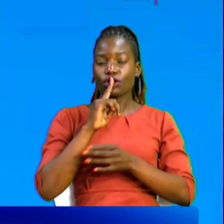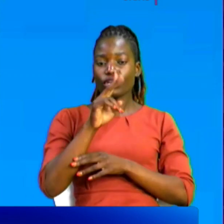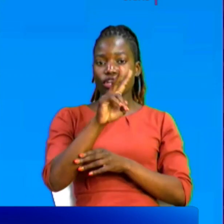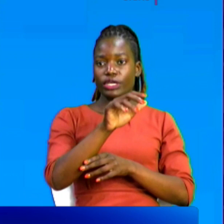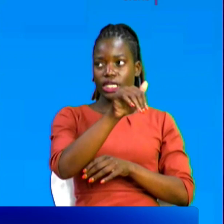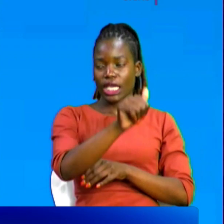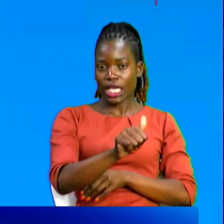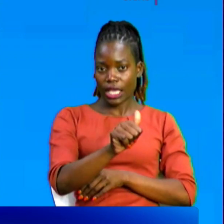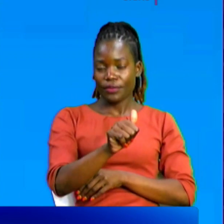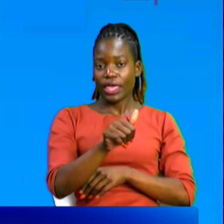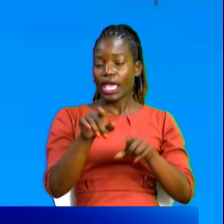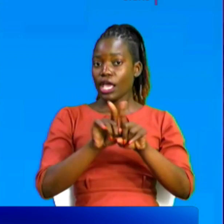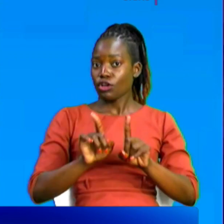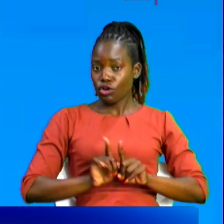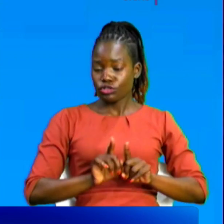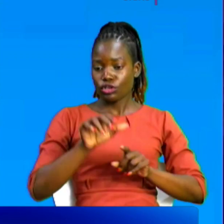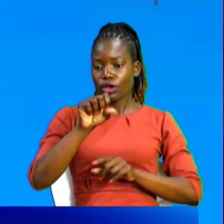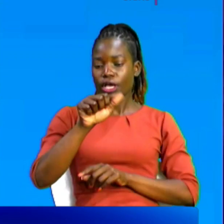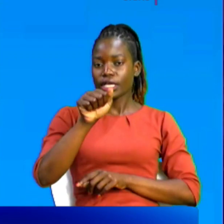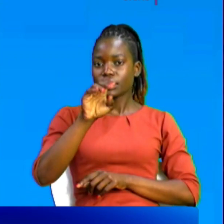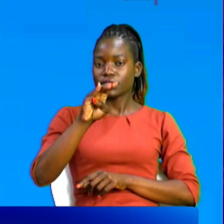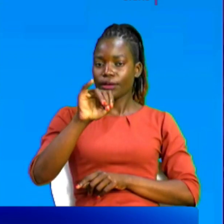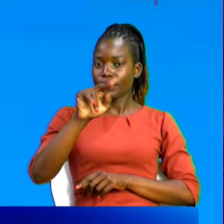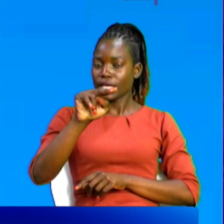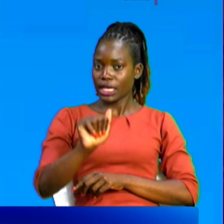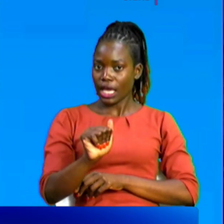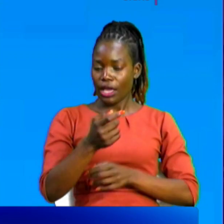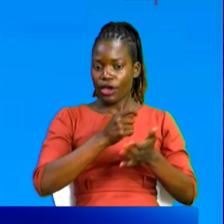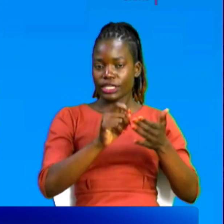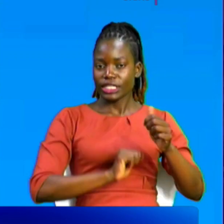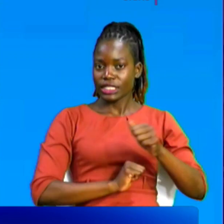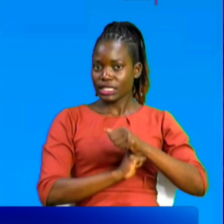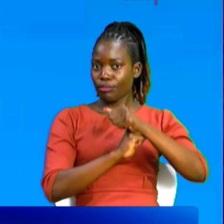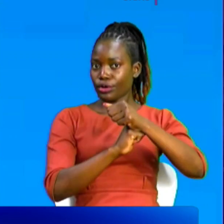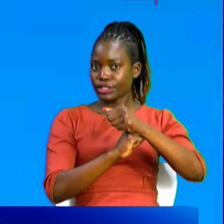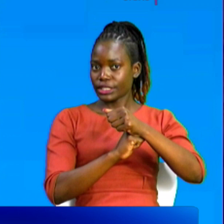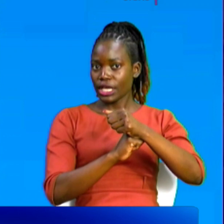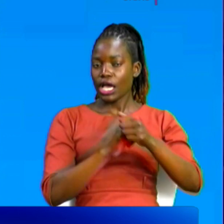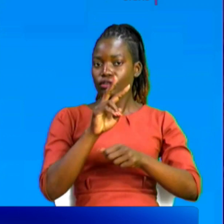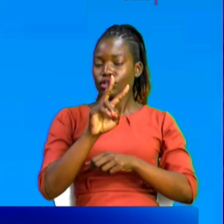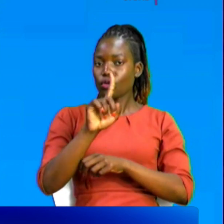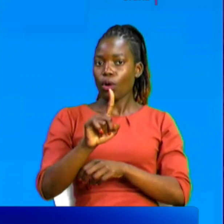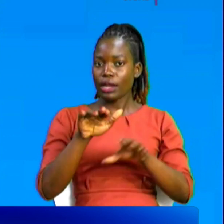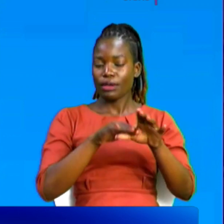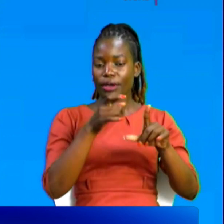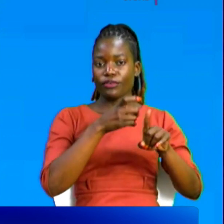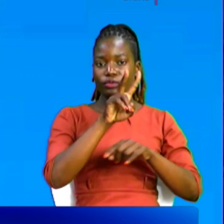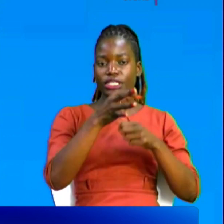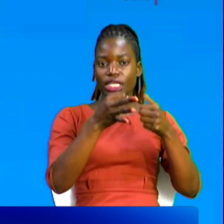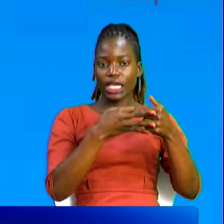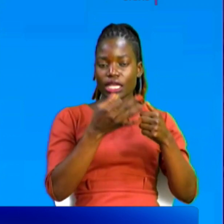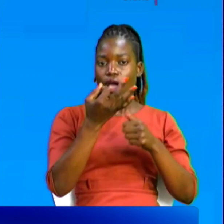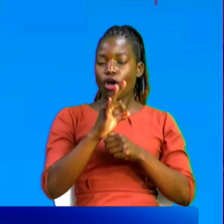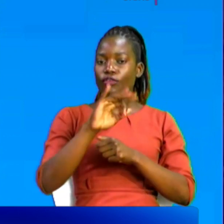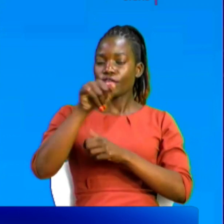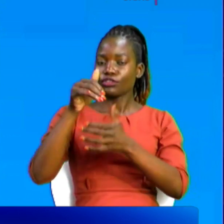20A. Consequently, the Honorable Sabina Chege, by virtue of the written support of 21 members out of 28 members of the Jubilee